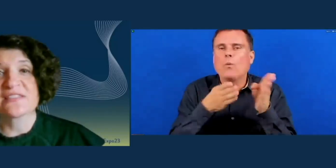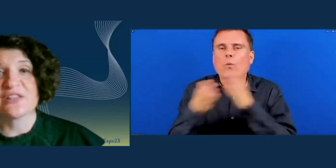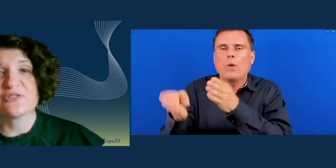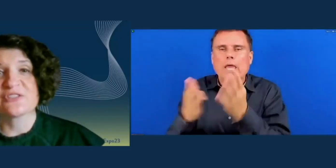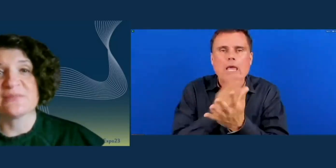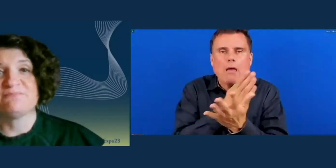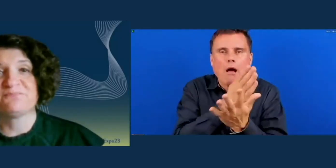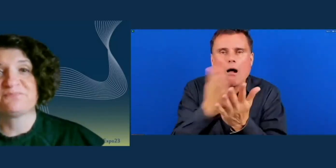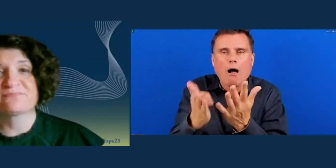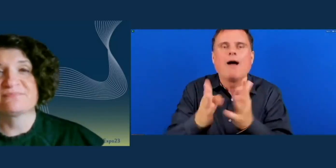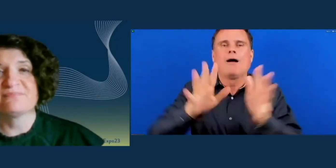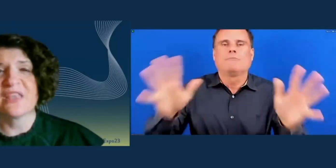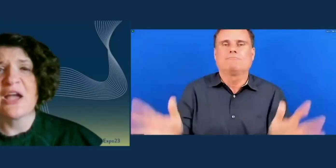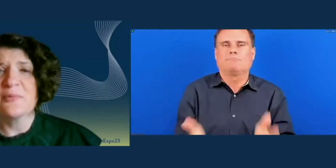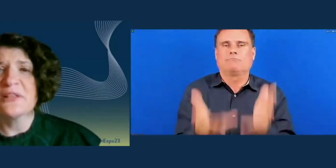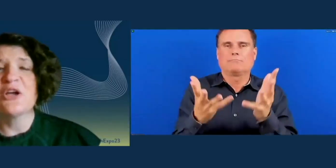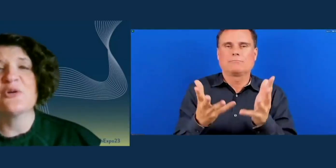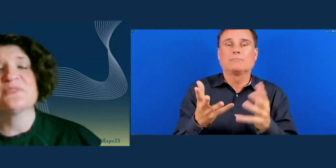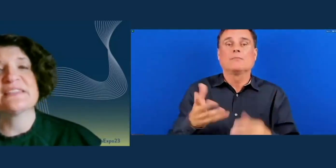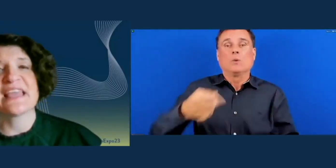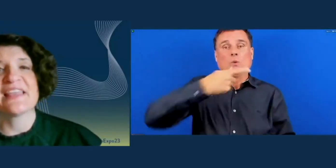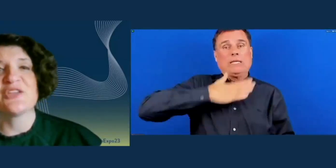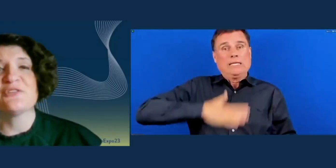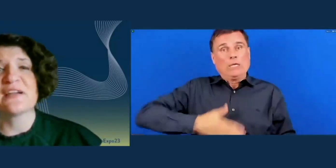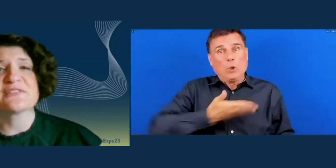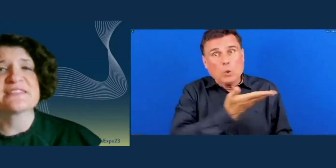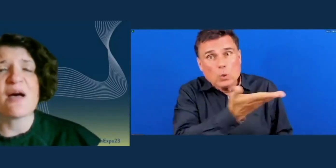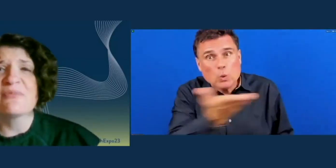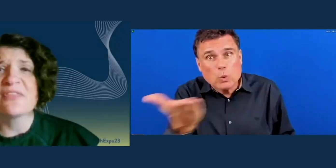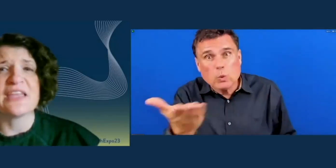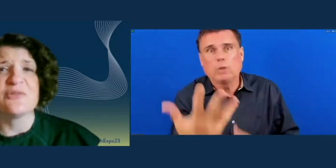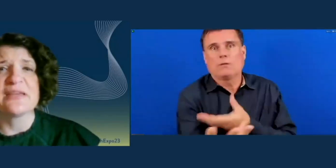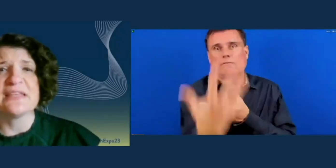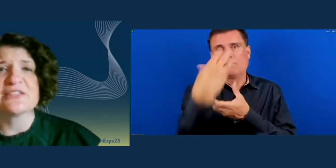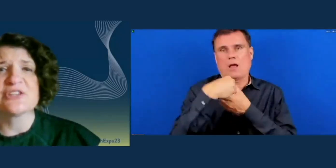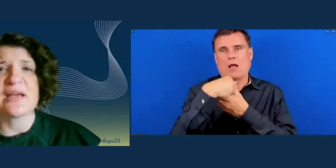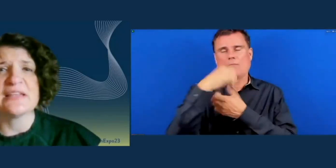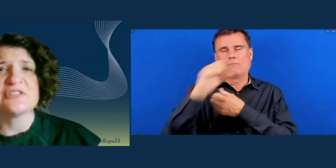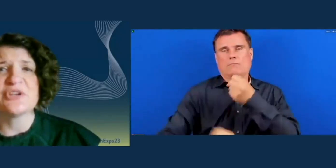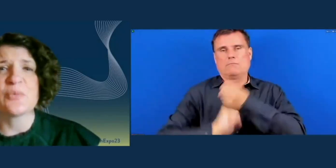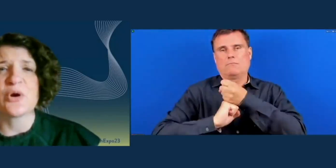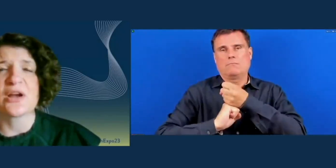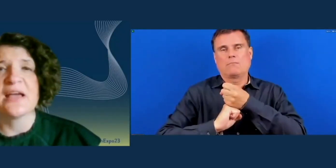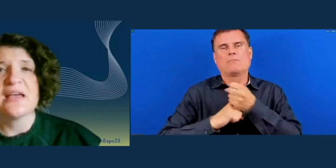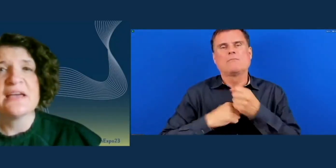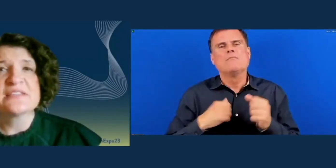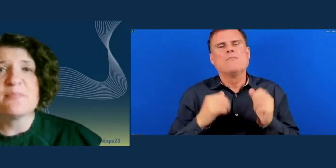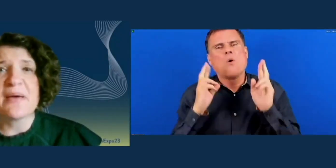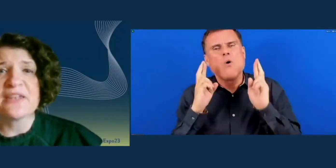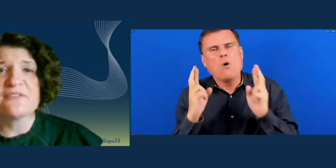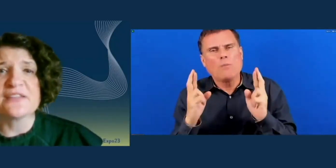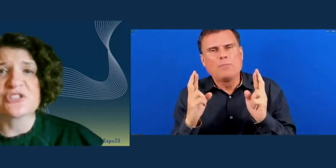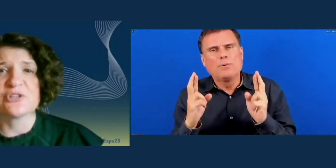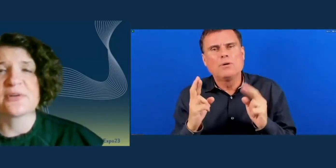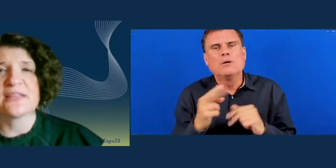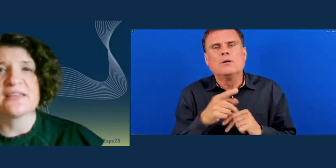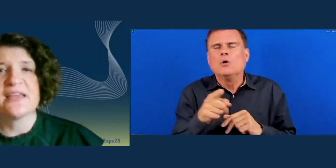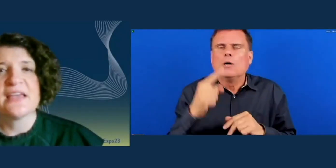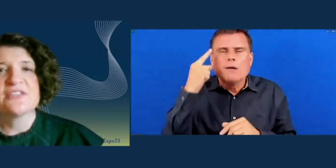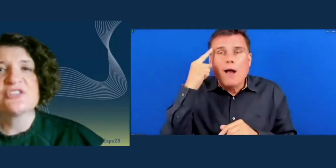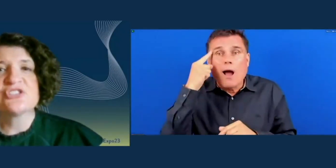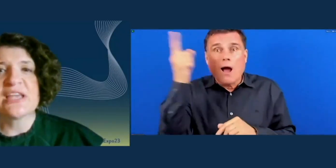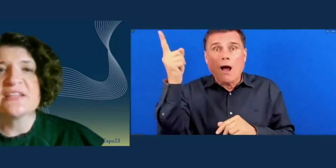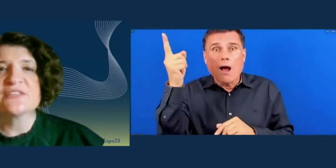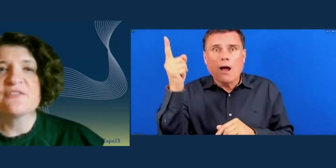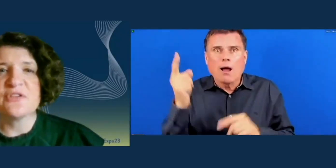of the solution. I really hope today that you found something you can integrate into your work to benefit children,